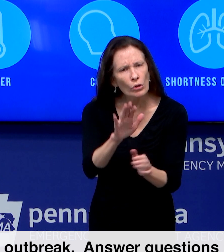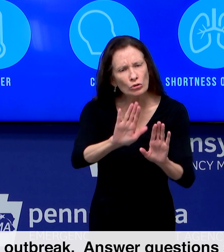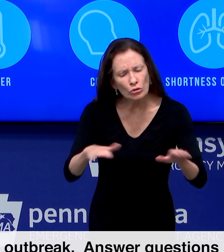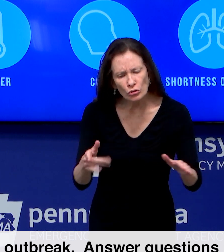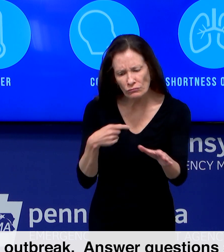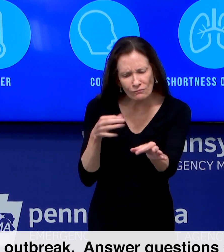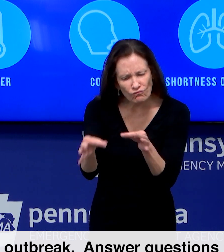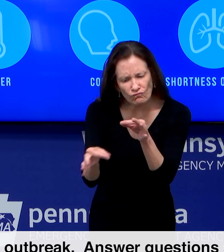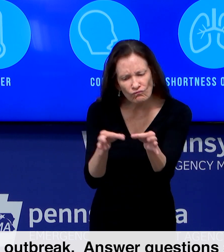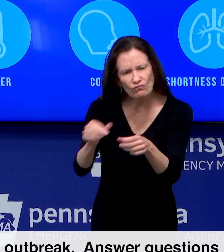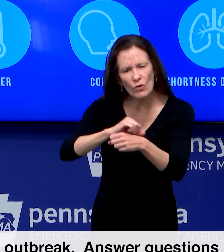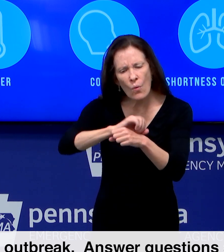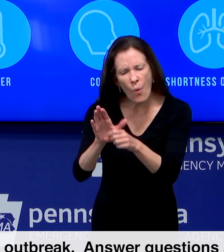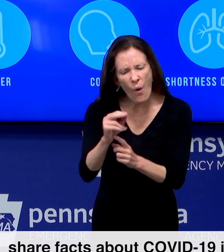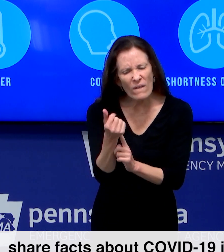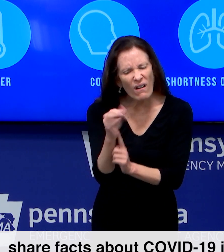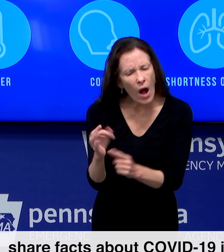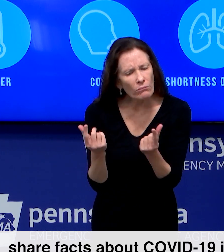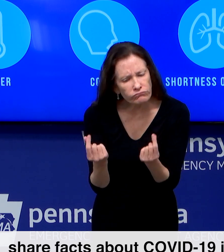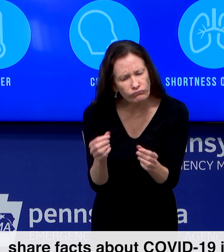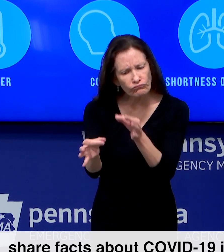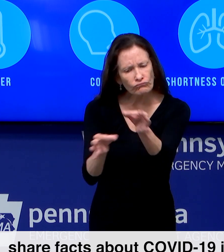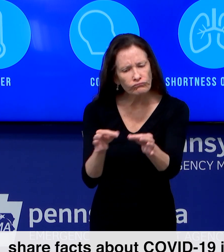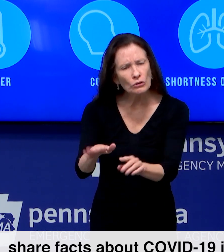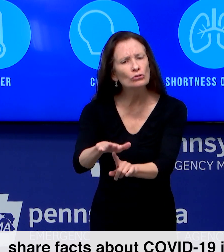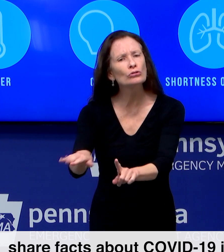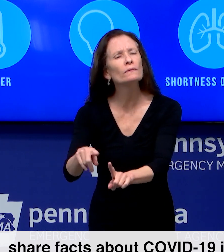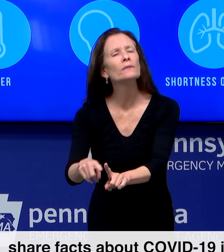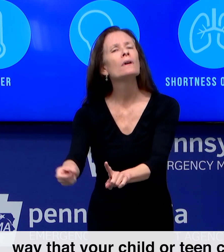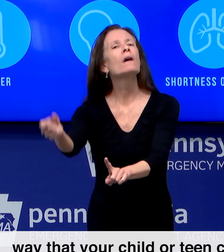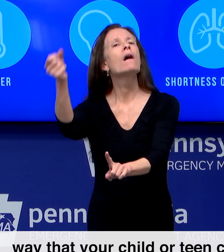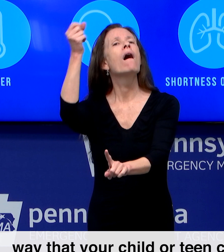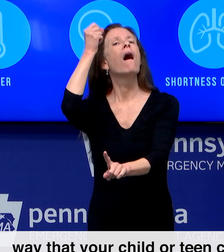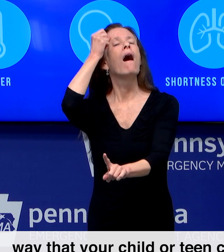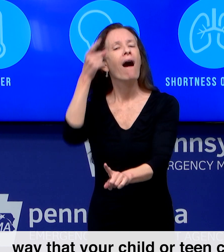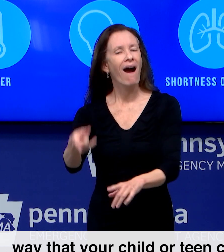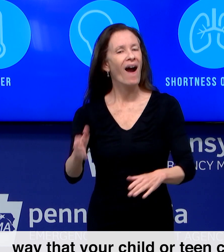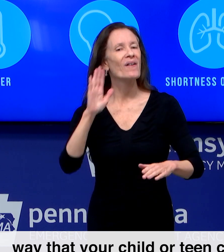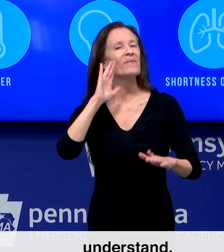outbreak. Answer questions and share facts about COVID-19 in a way that your child or teen can